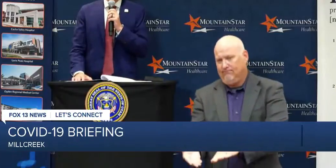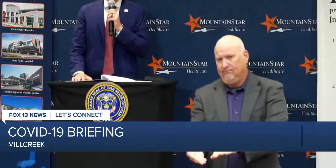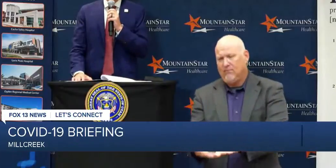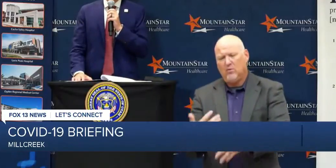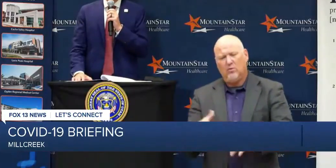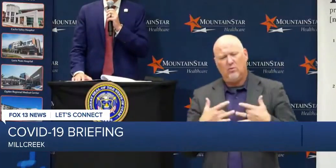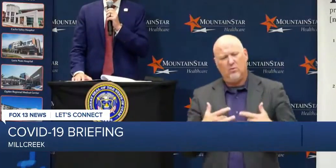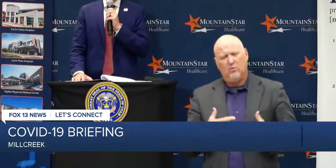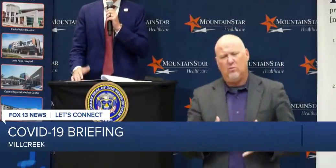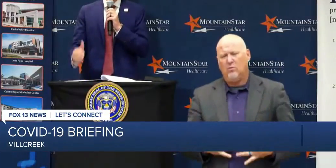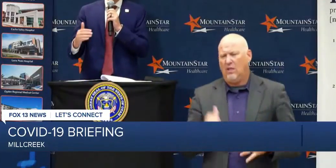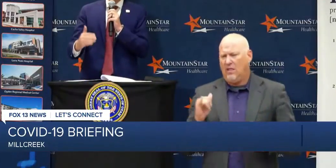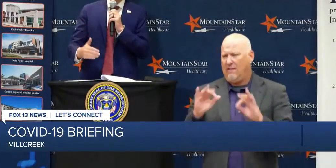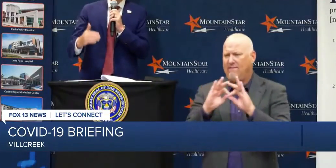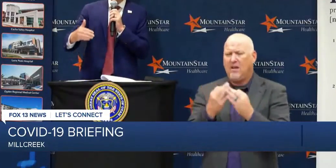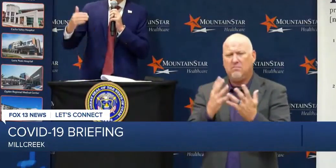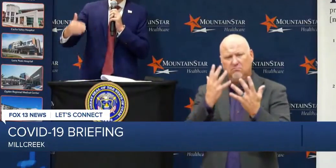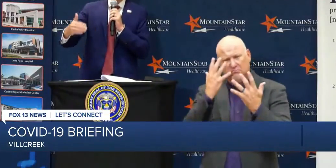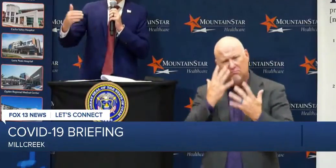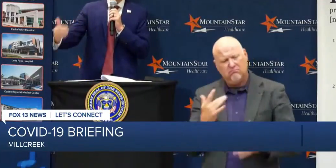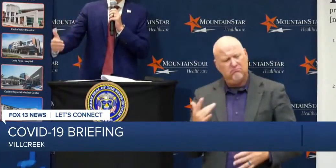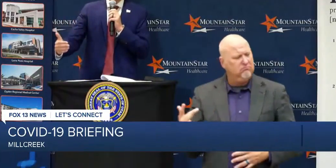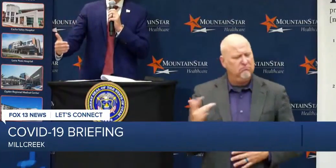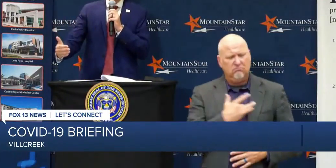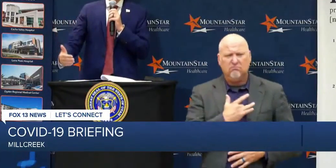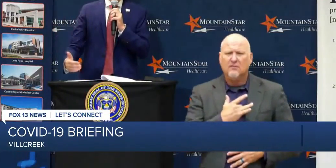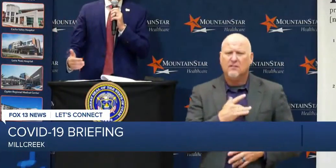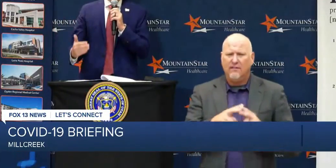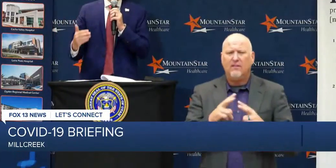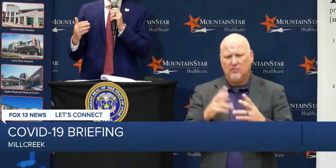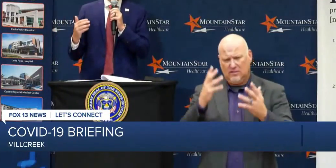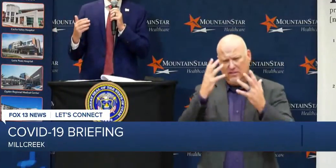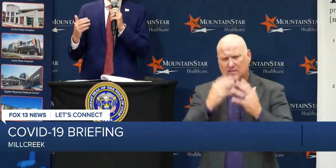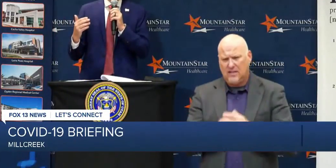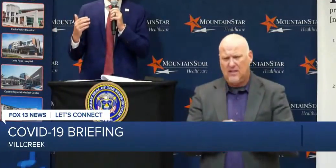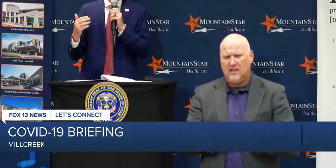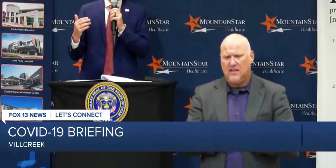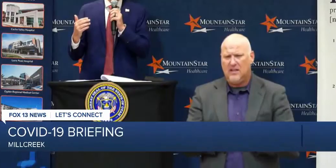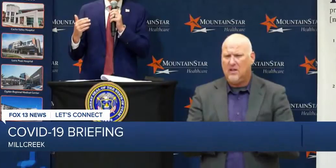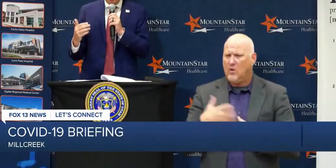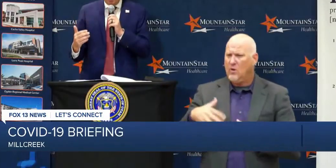and those friends. But those are the numbers.